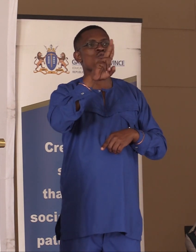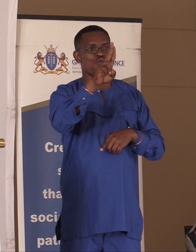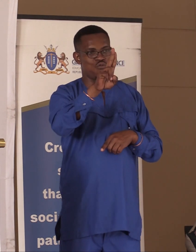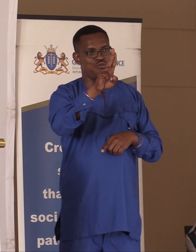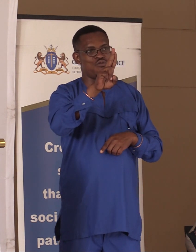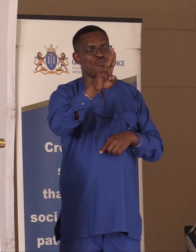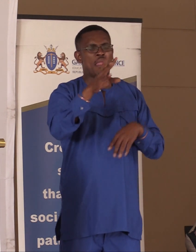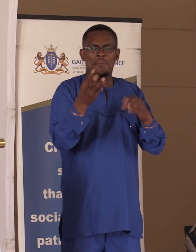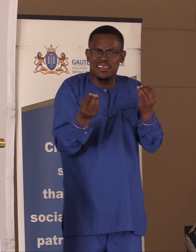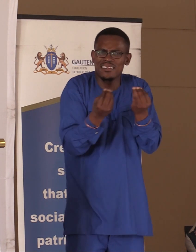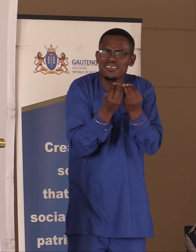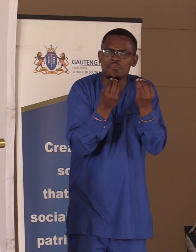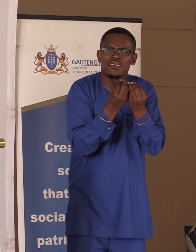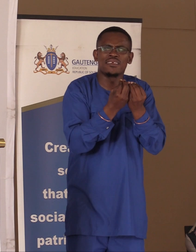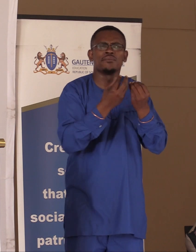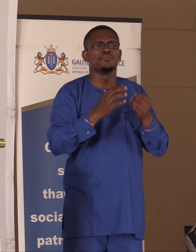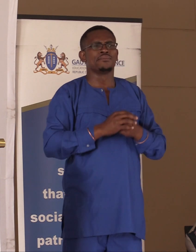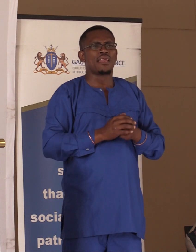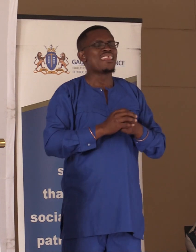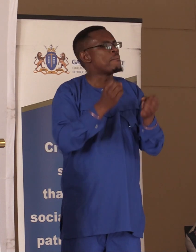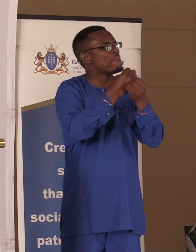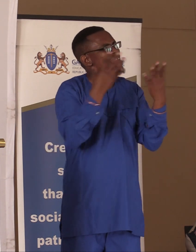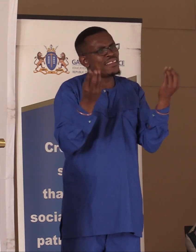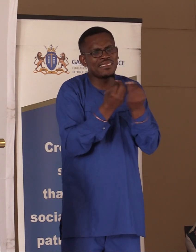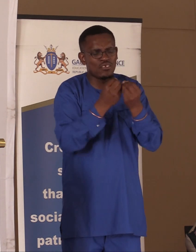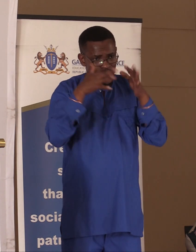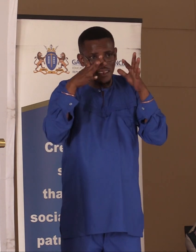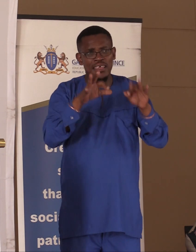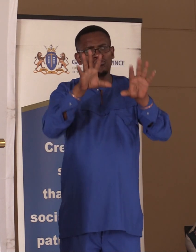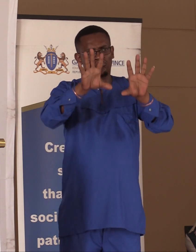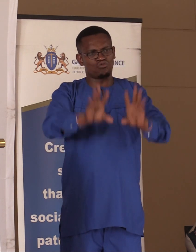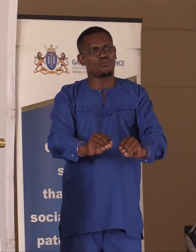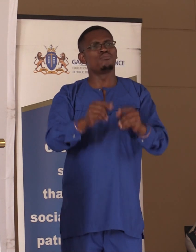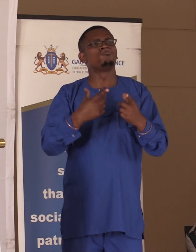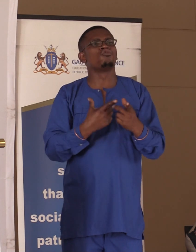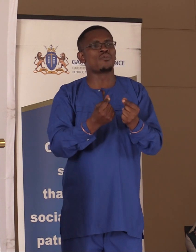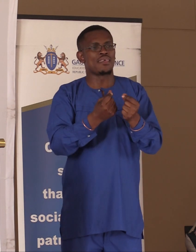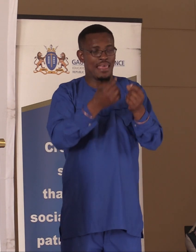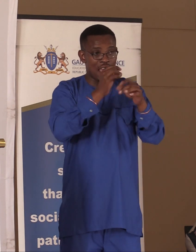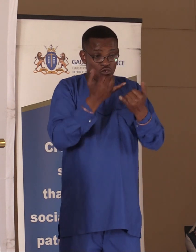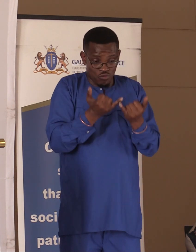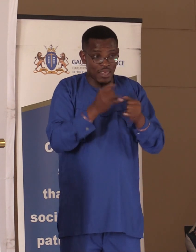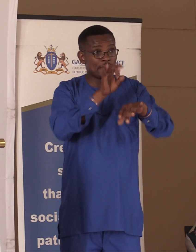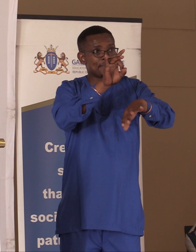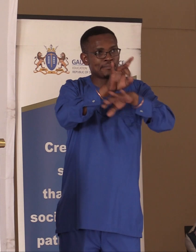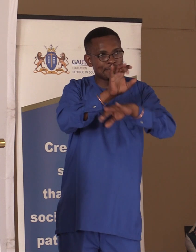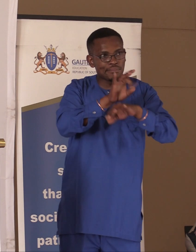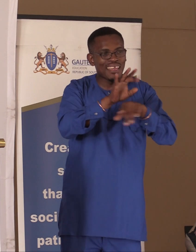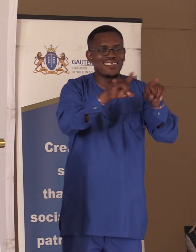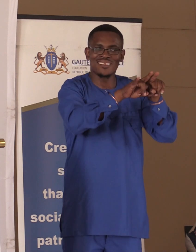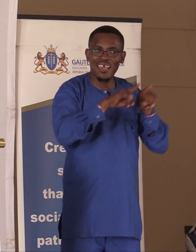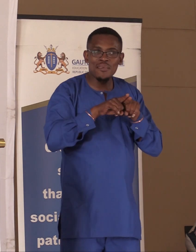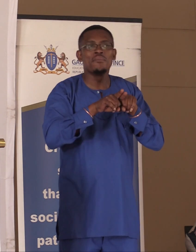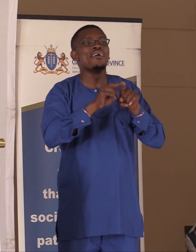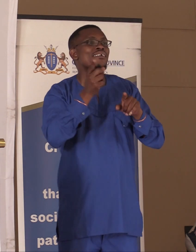thing. There are so many things you can stop doing. Now, today, I want to say to you young people, and even the teachers, anyone